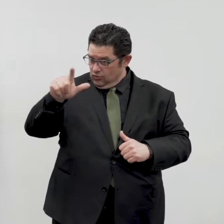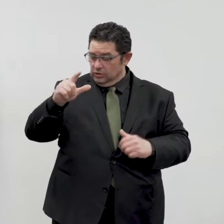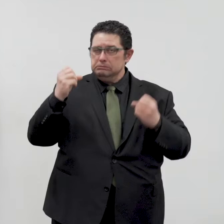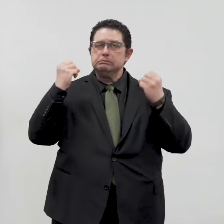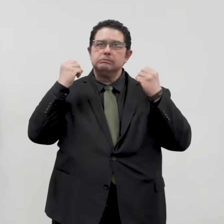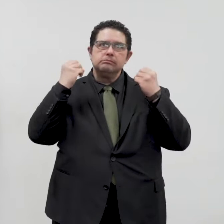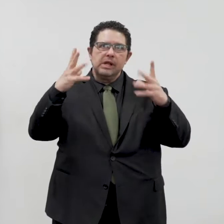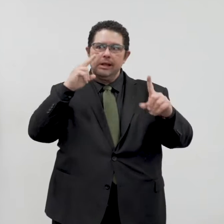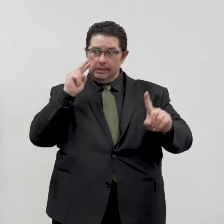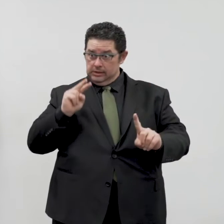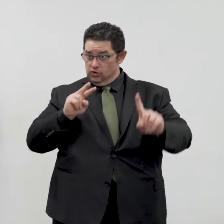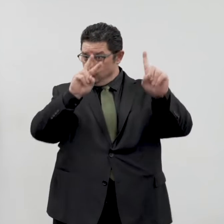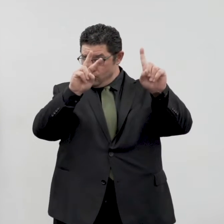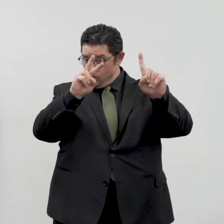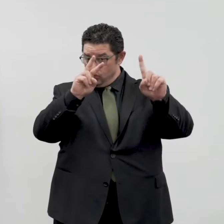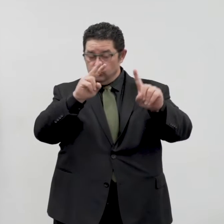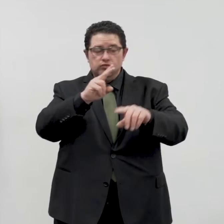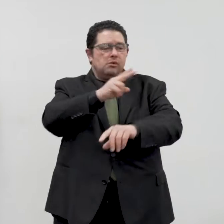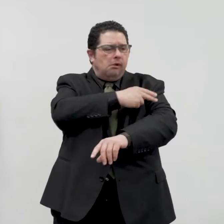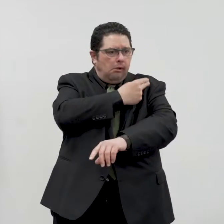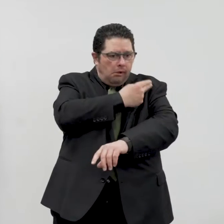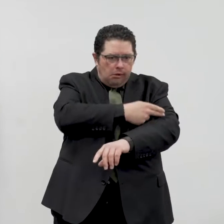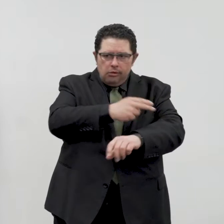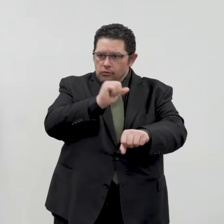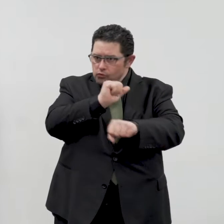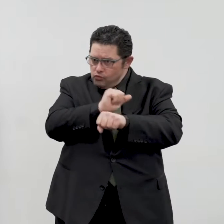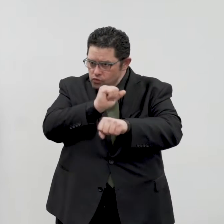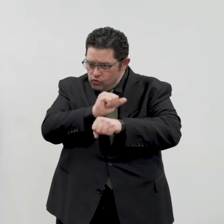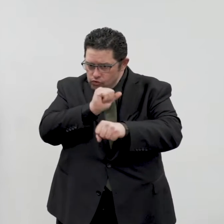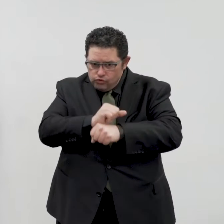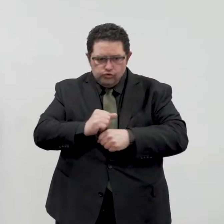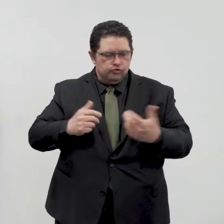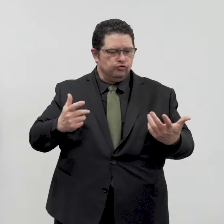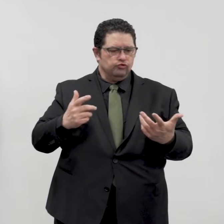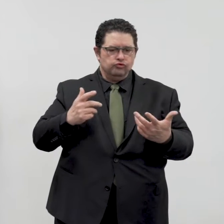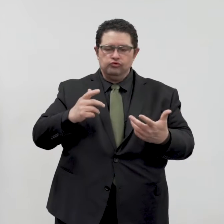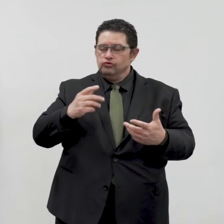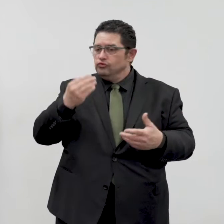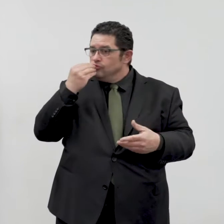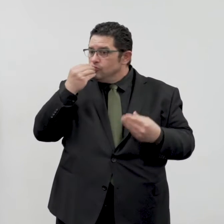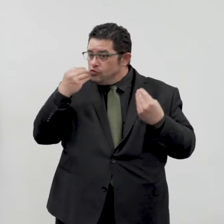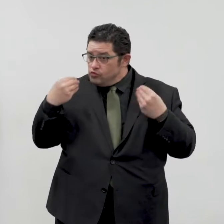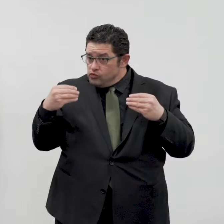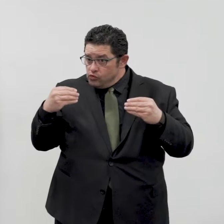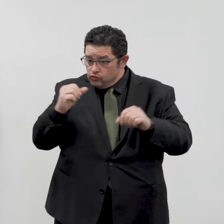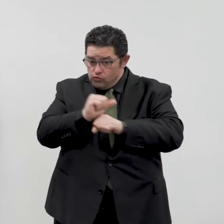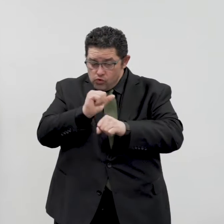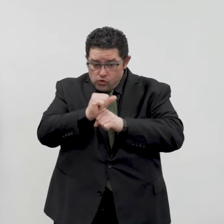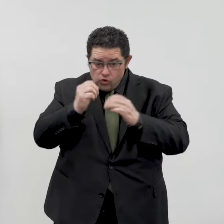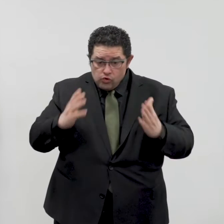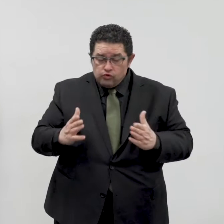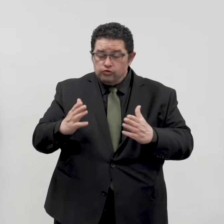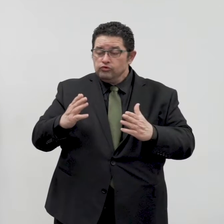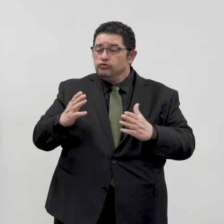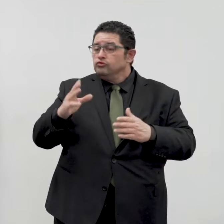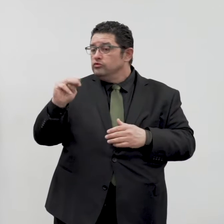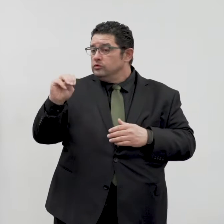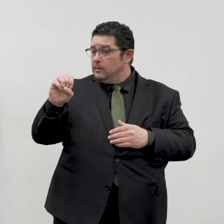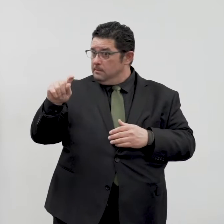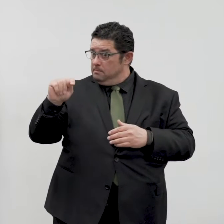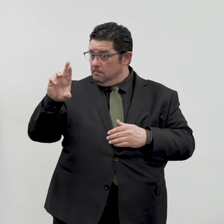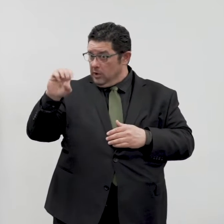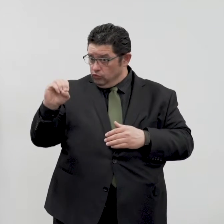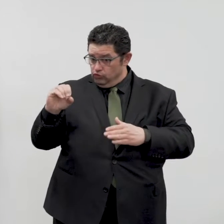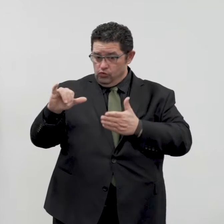all fronts. Our healthcare workers on the front lines, our grocery workers, our Metro bus drivers who are making